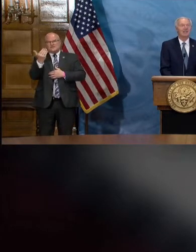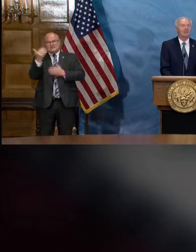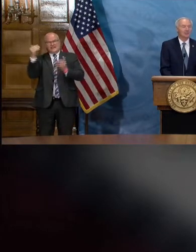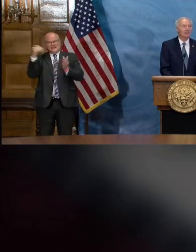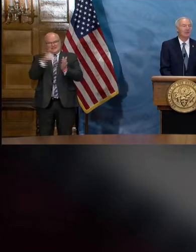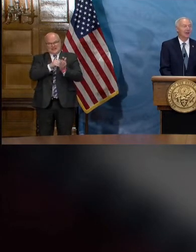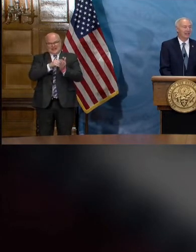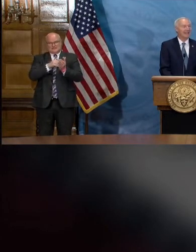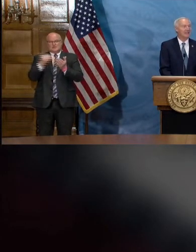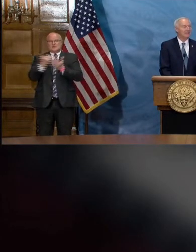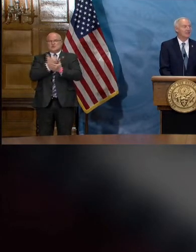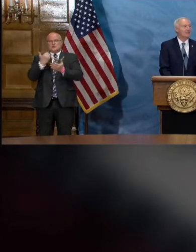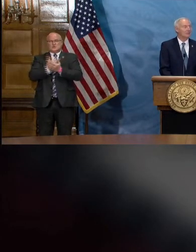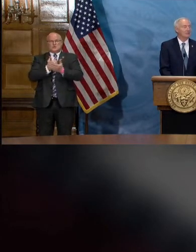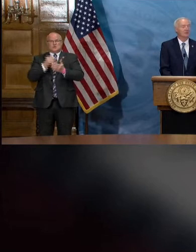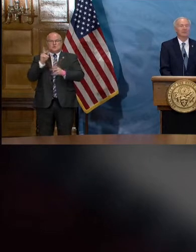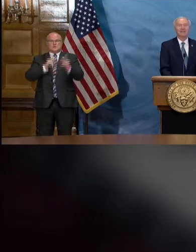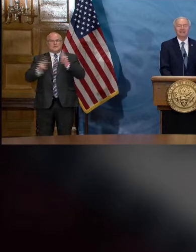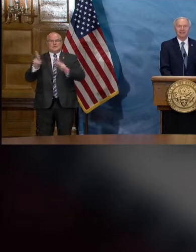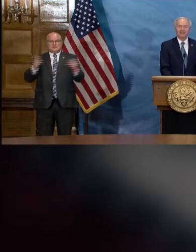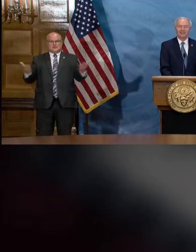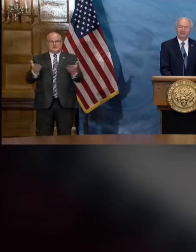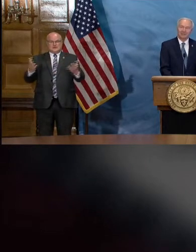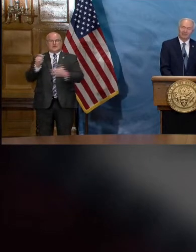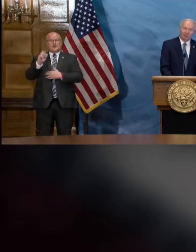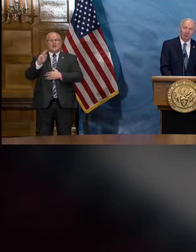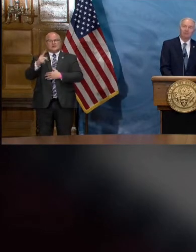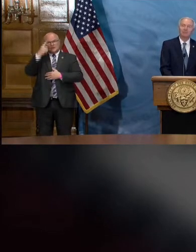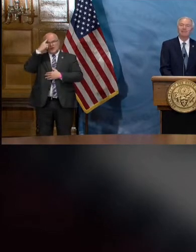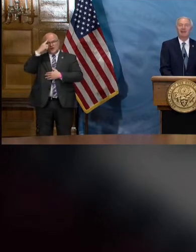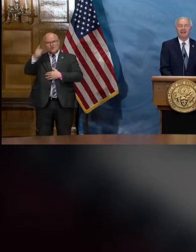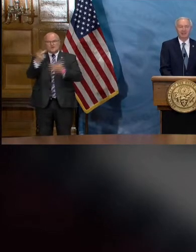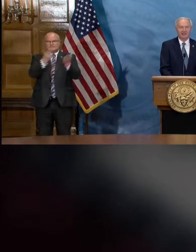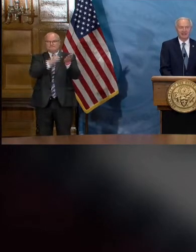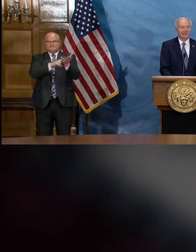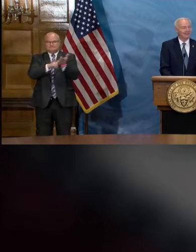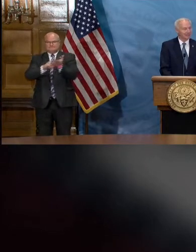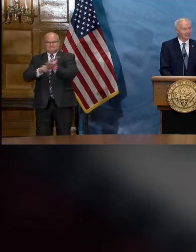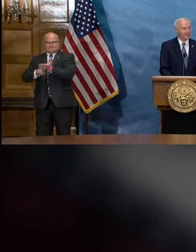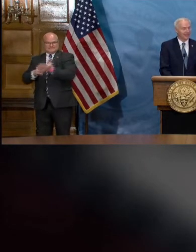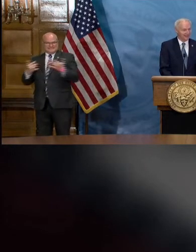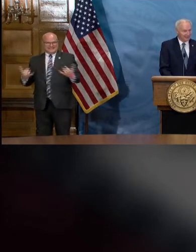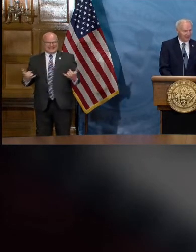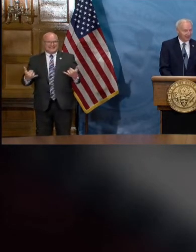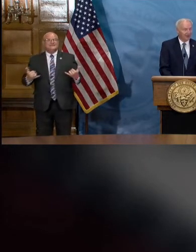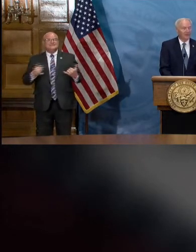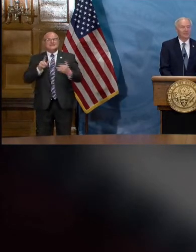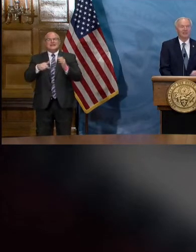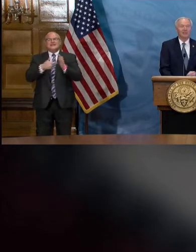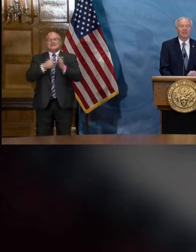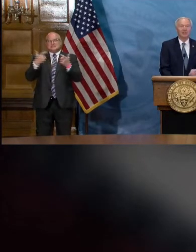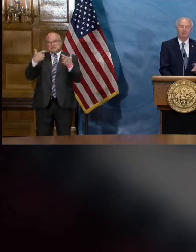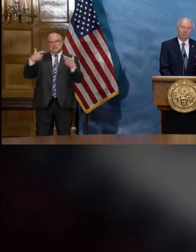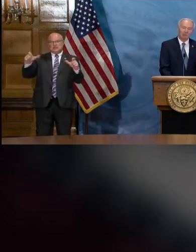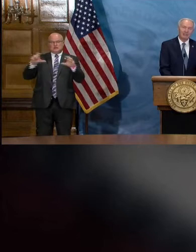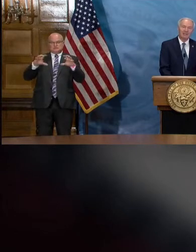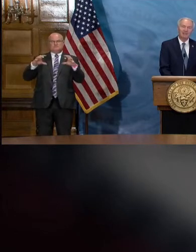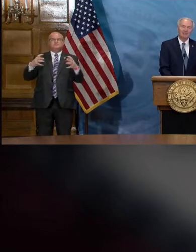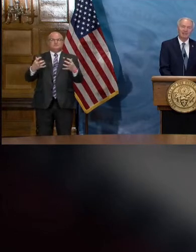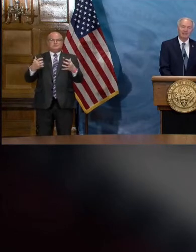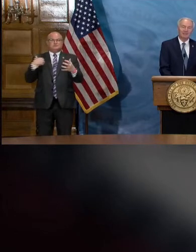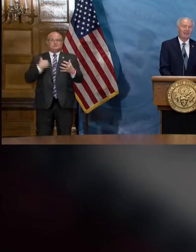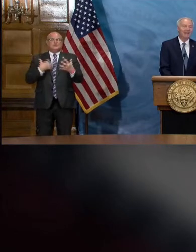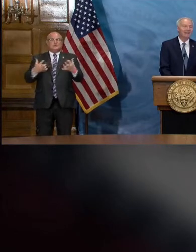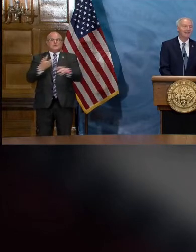115,000 new Arkansans to the roll to be vaccinated. This is a large chunk, but we want to